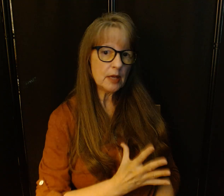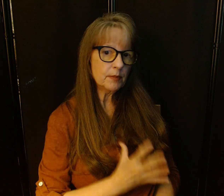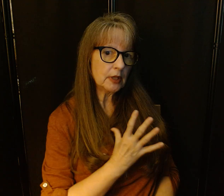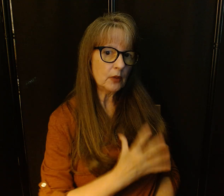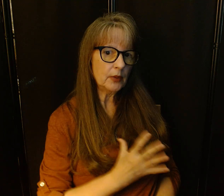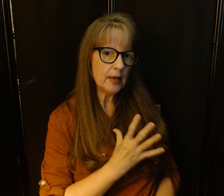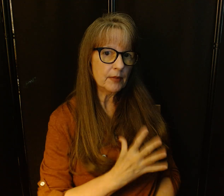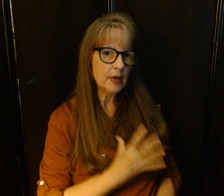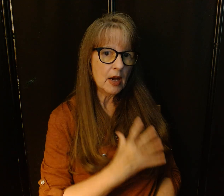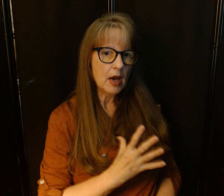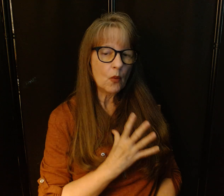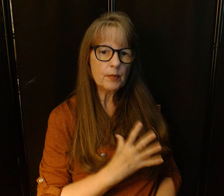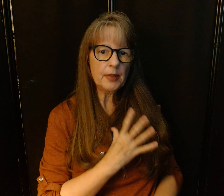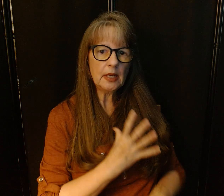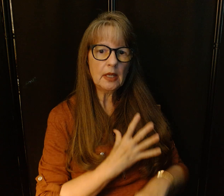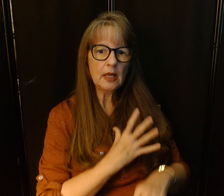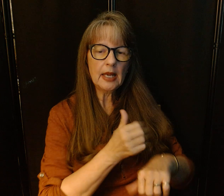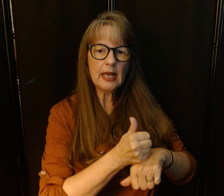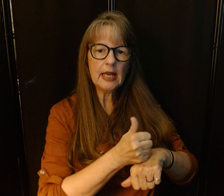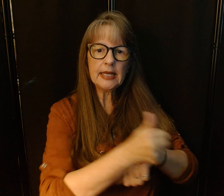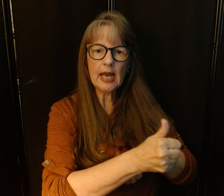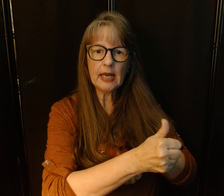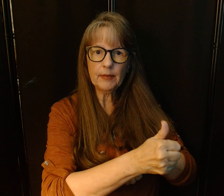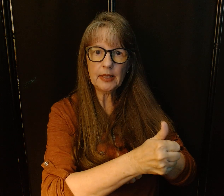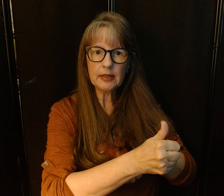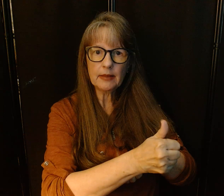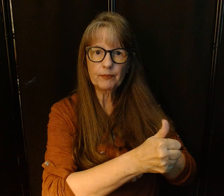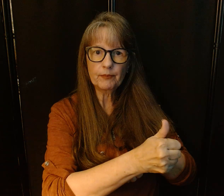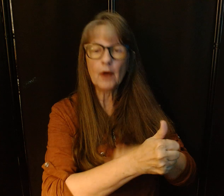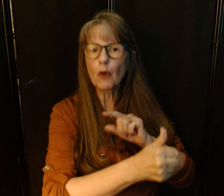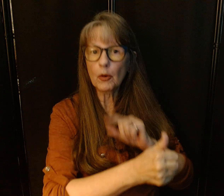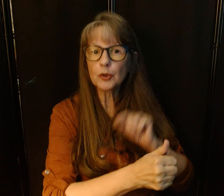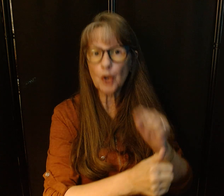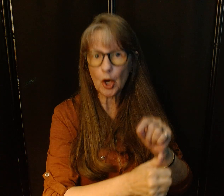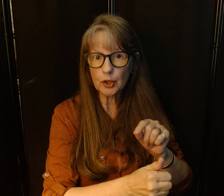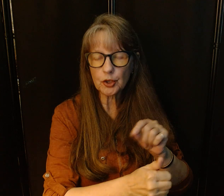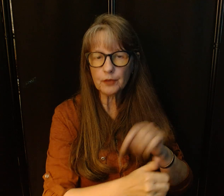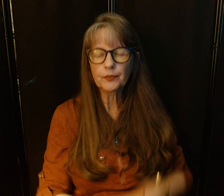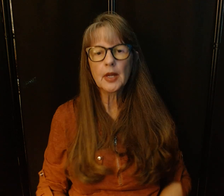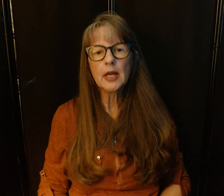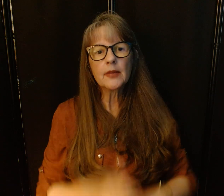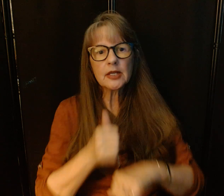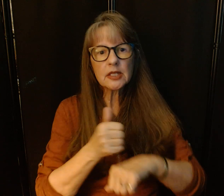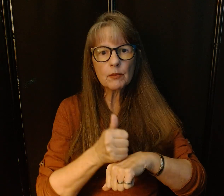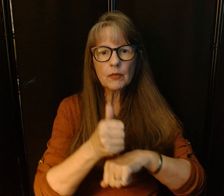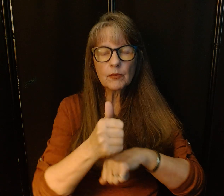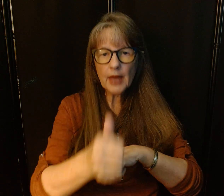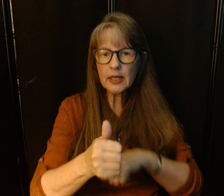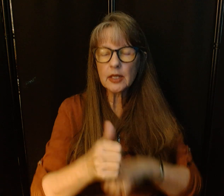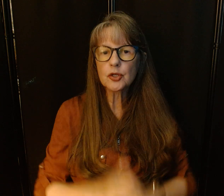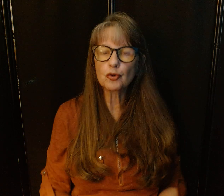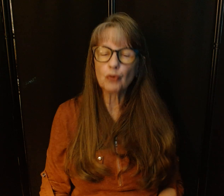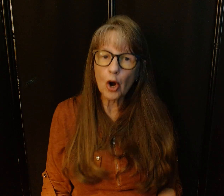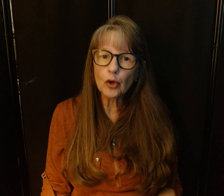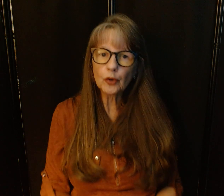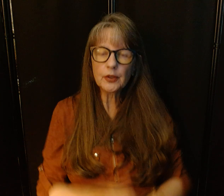going up would be indictment, a formal charge. That is stronger than just